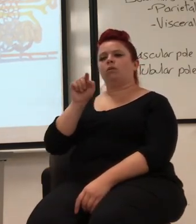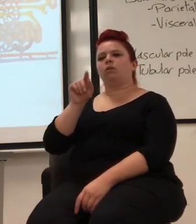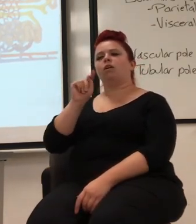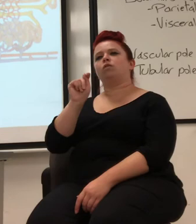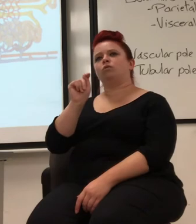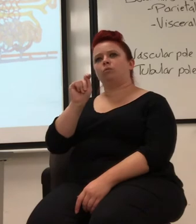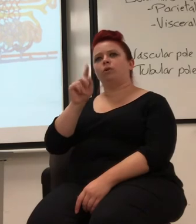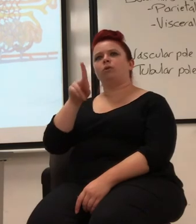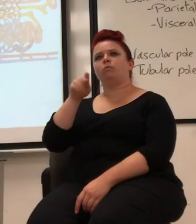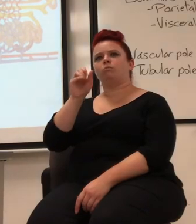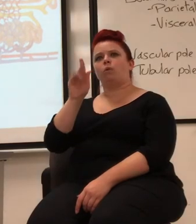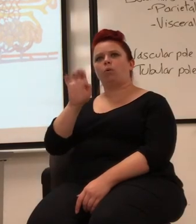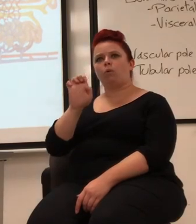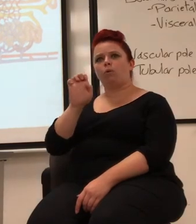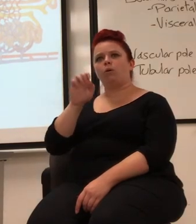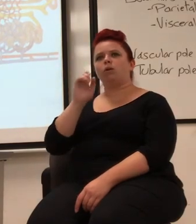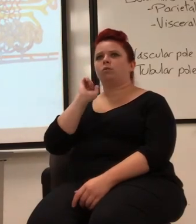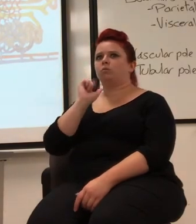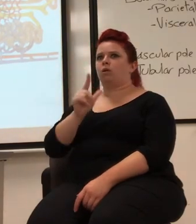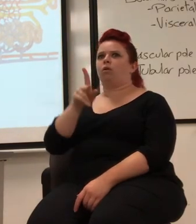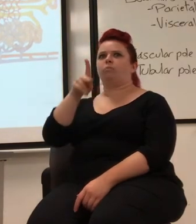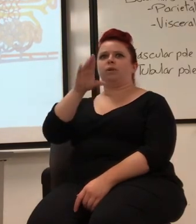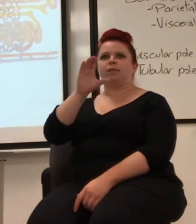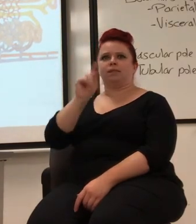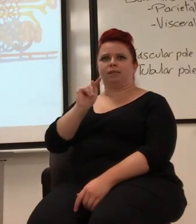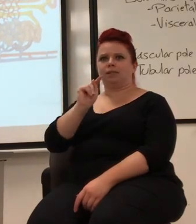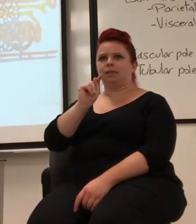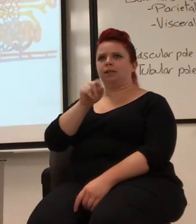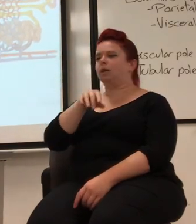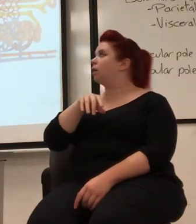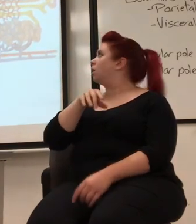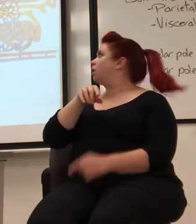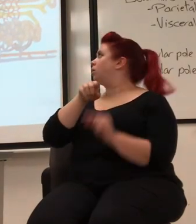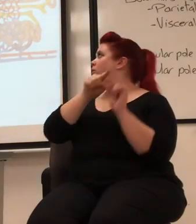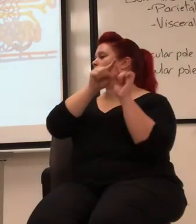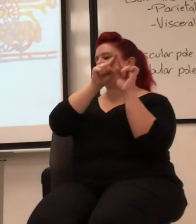pole. So that's all PCT. It leads down the loop.